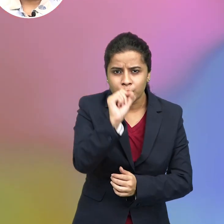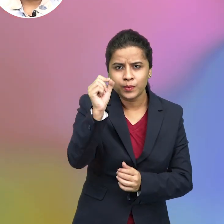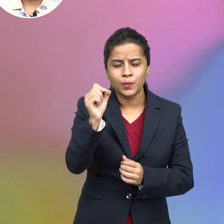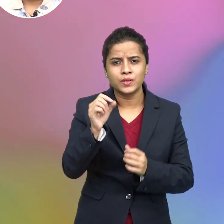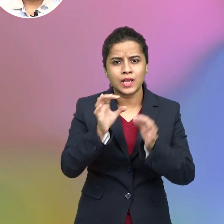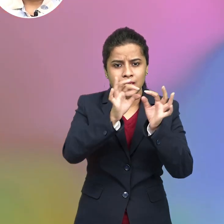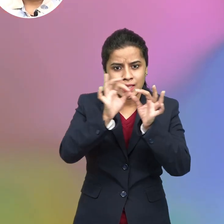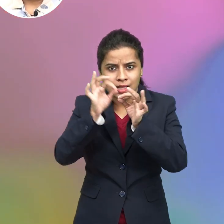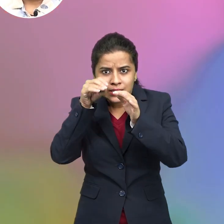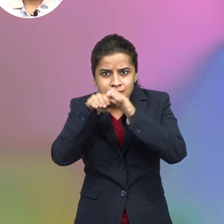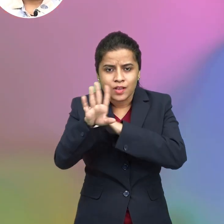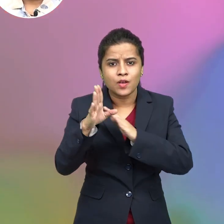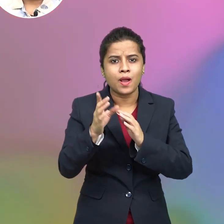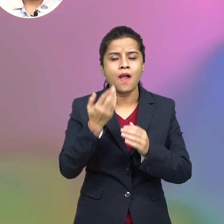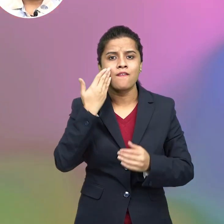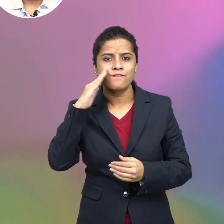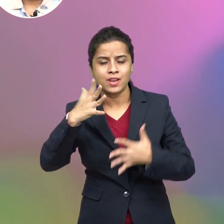respiration.